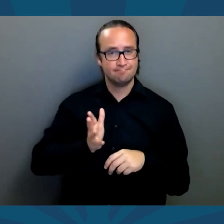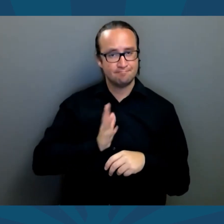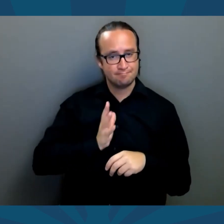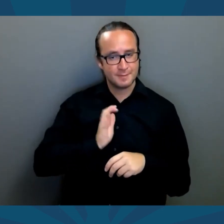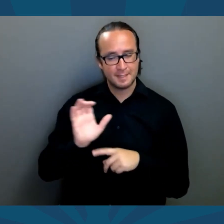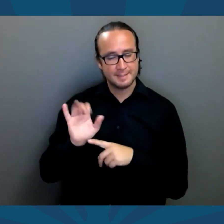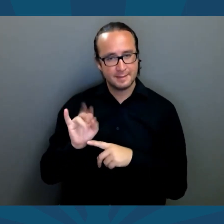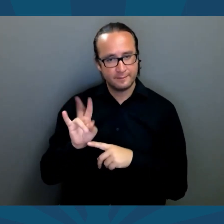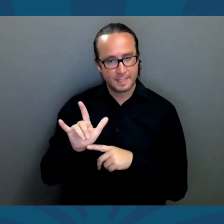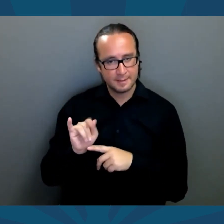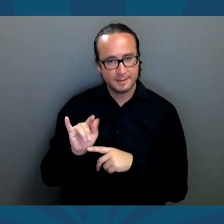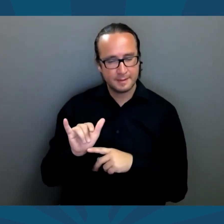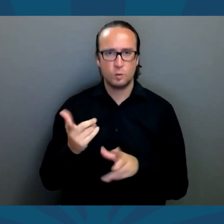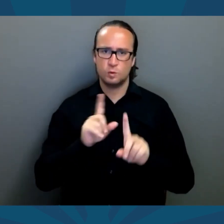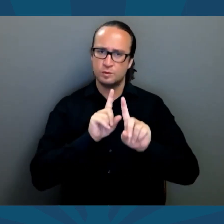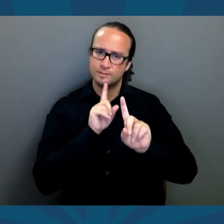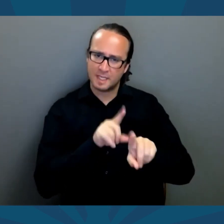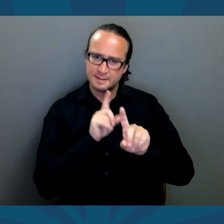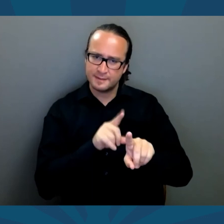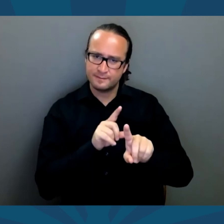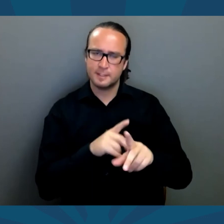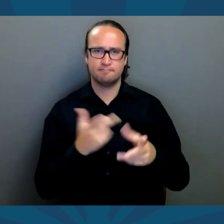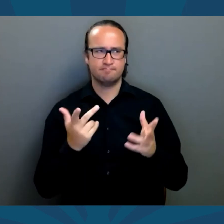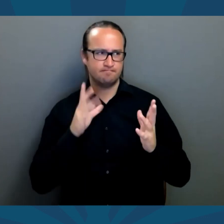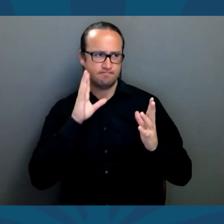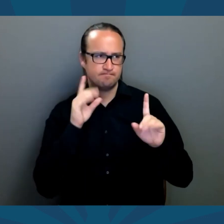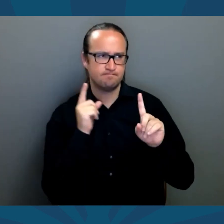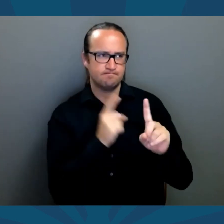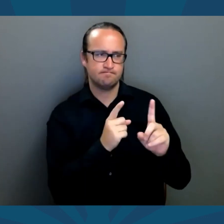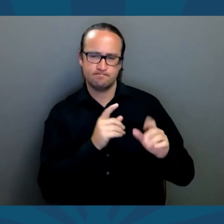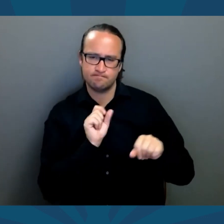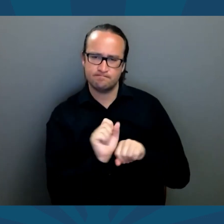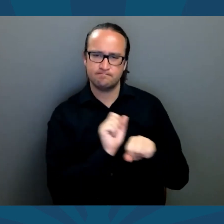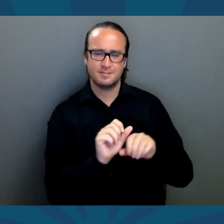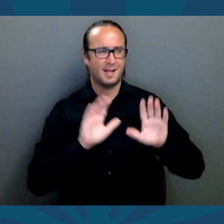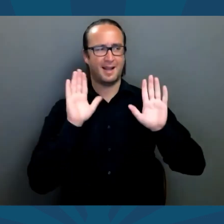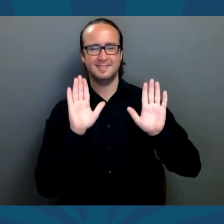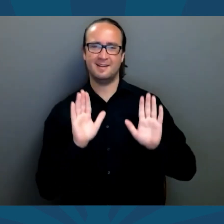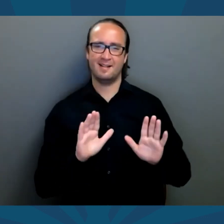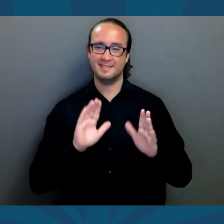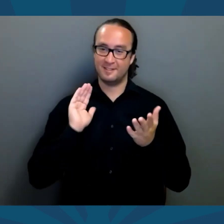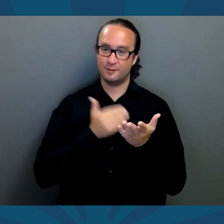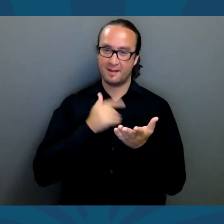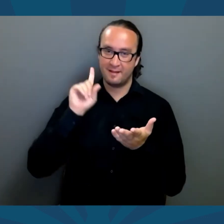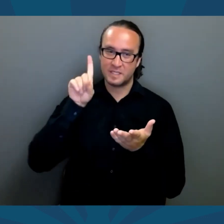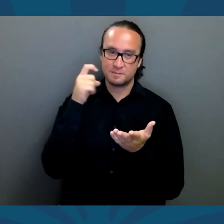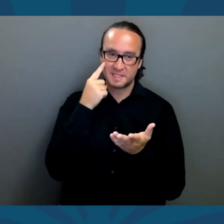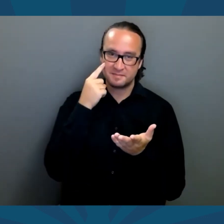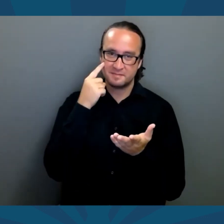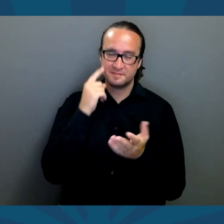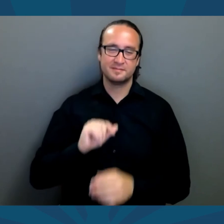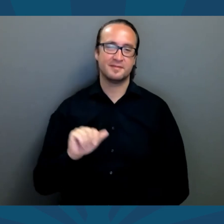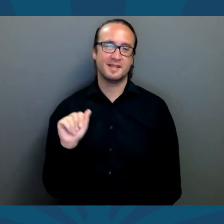civility, responsiveness, and a drive for excellence in our